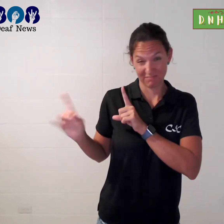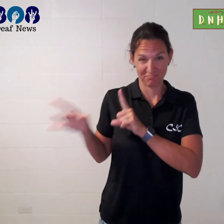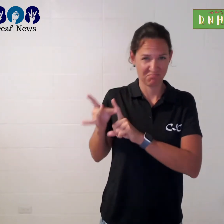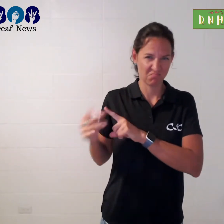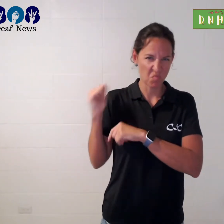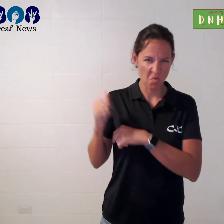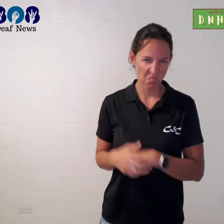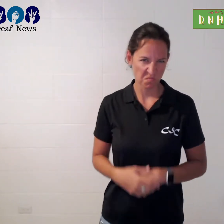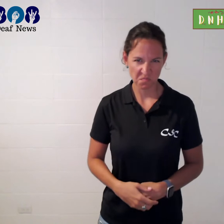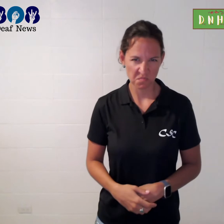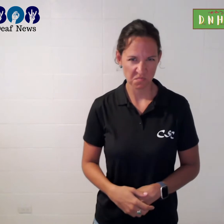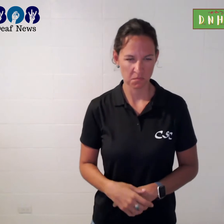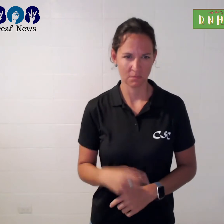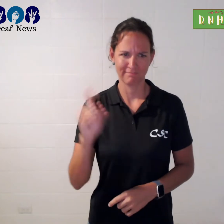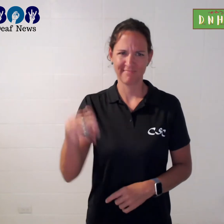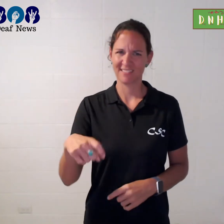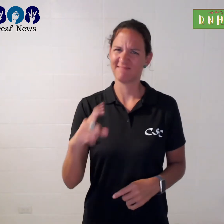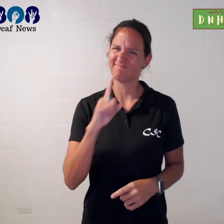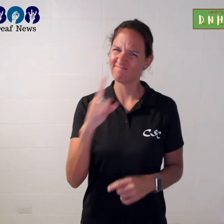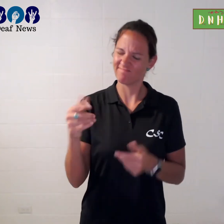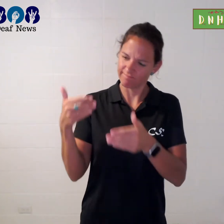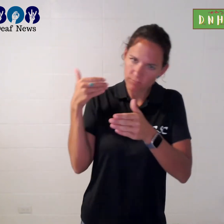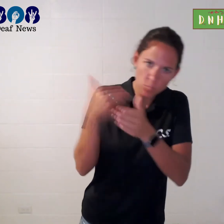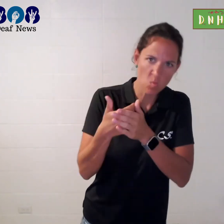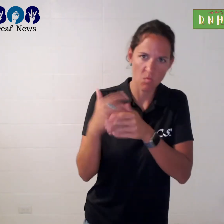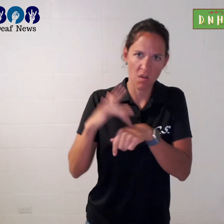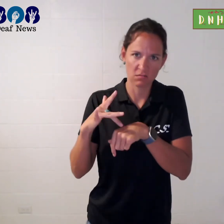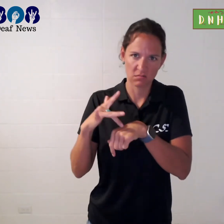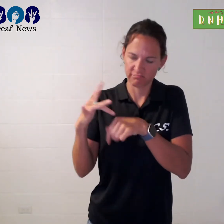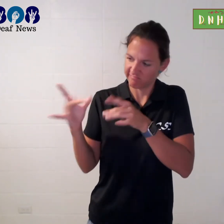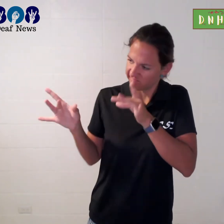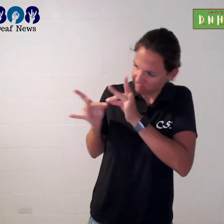spread. Even if you are only a few feet away